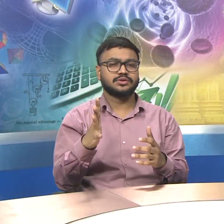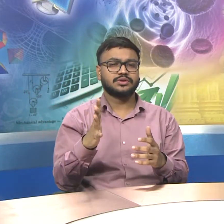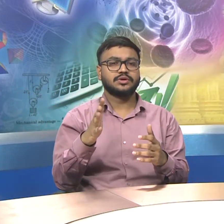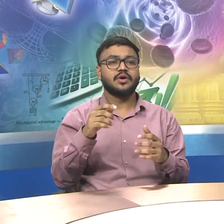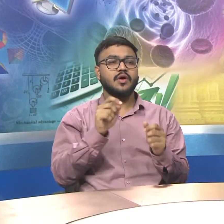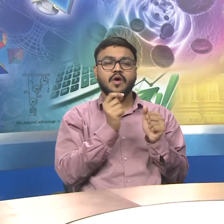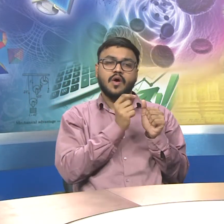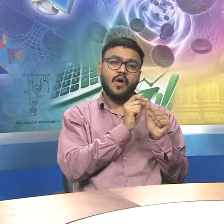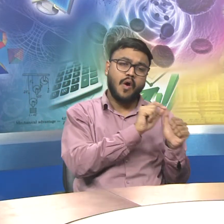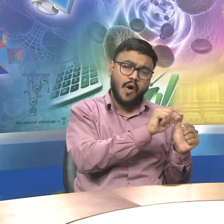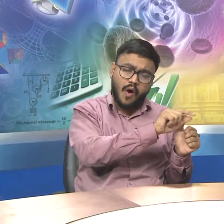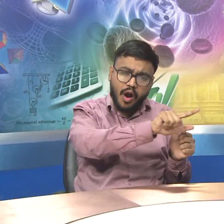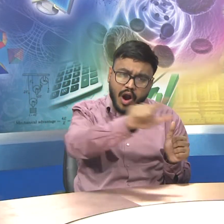language.